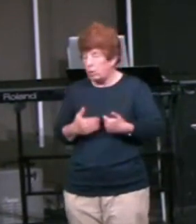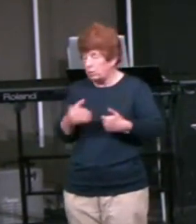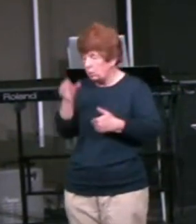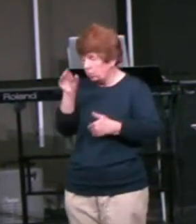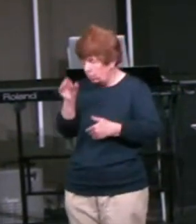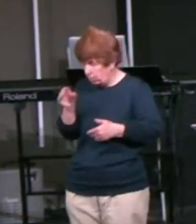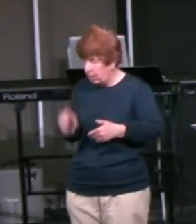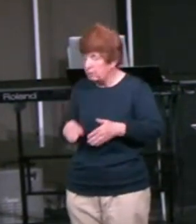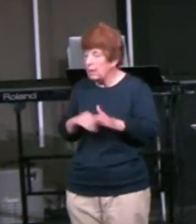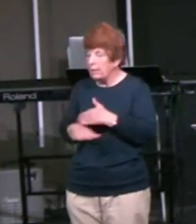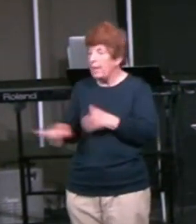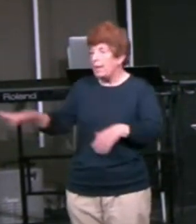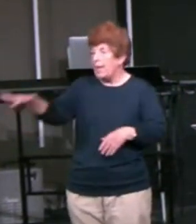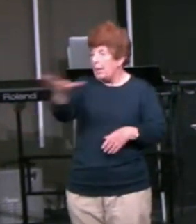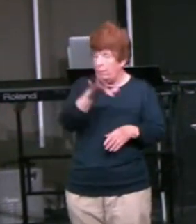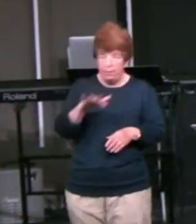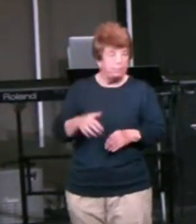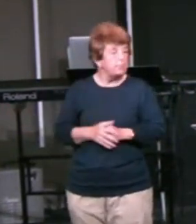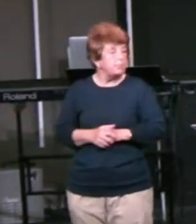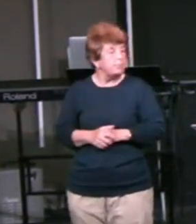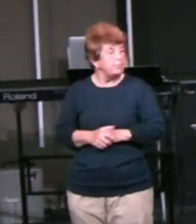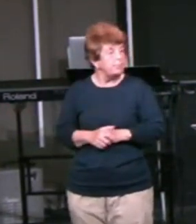the entire area.